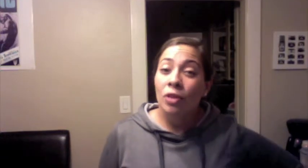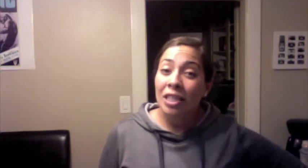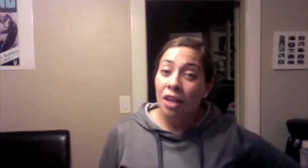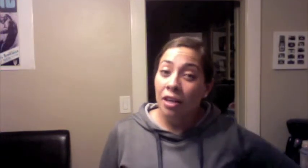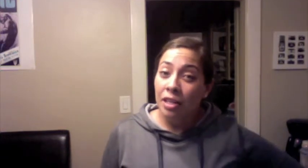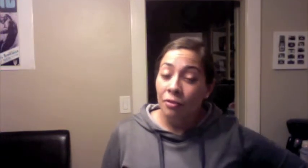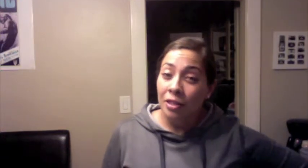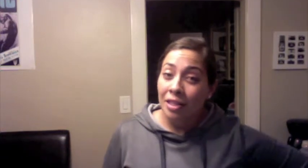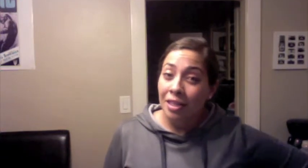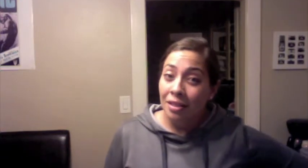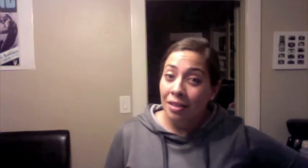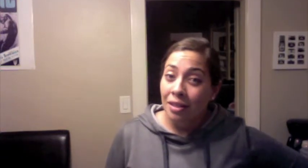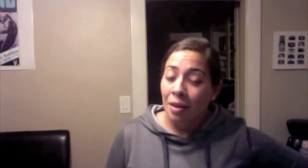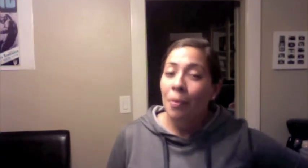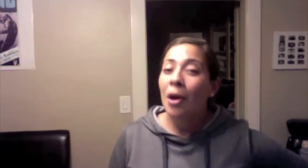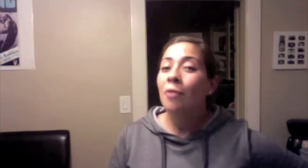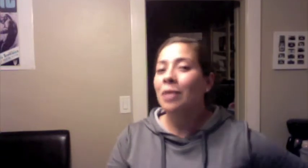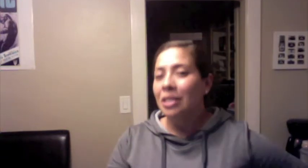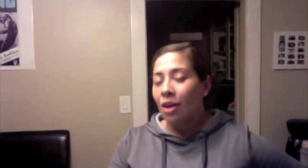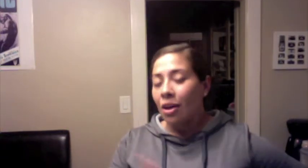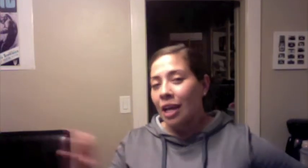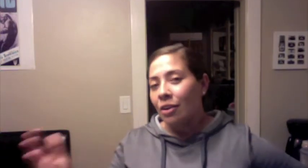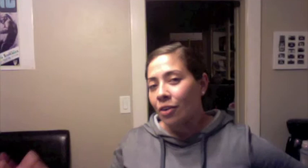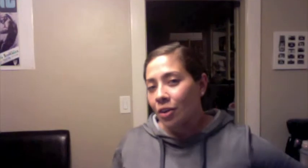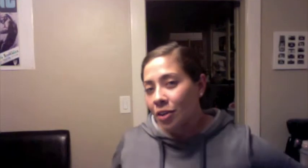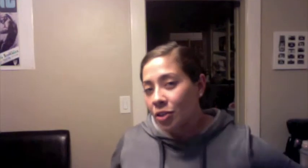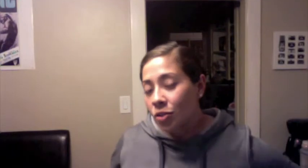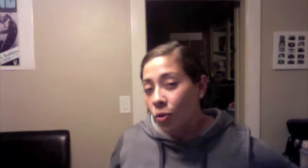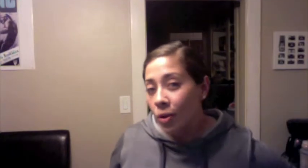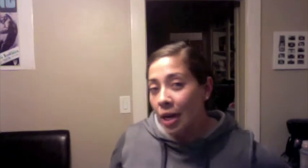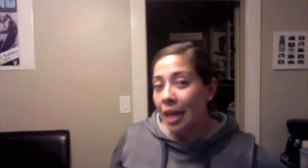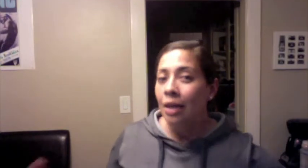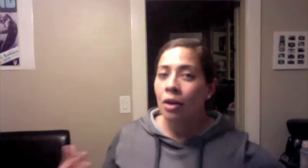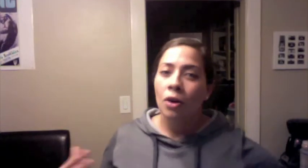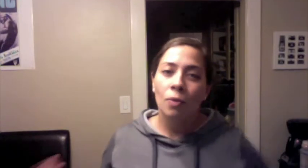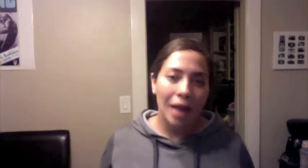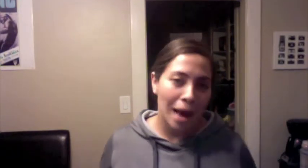saw differences. But we saw later on in the story what happened.